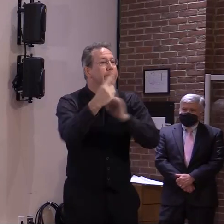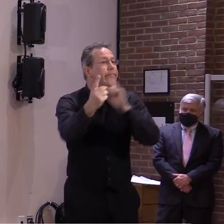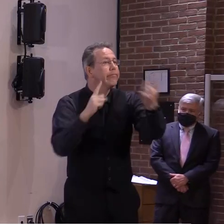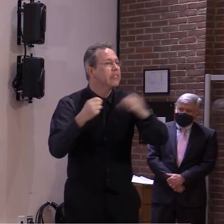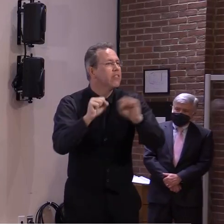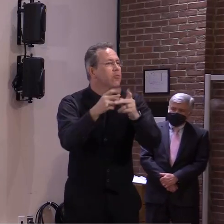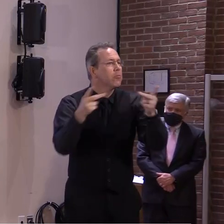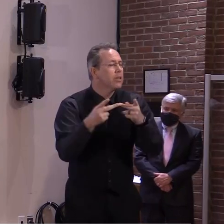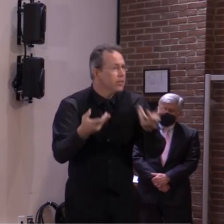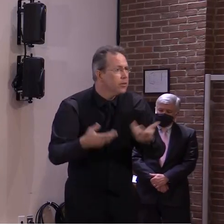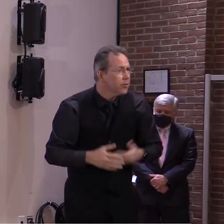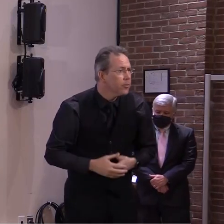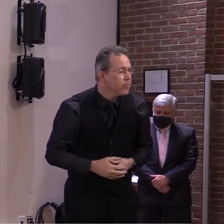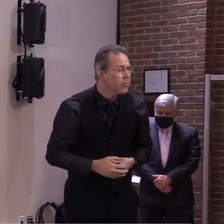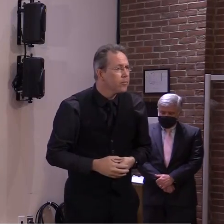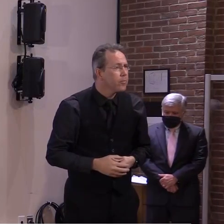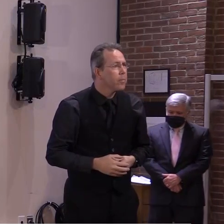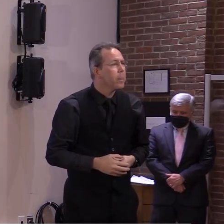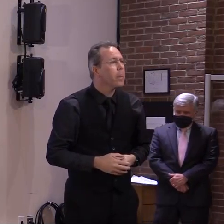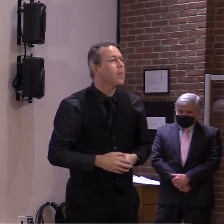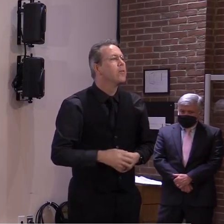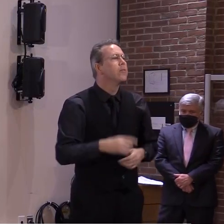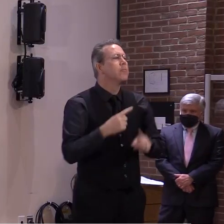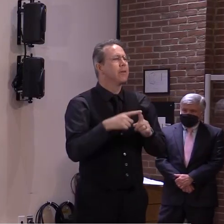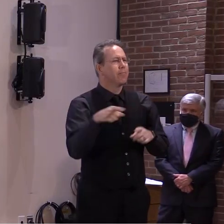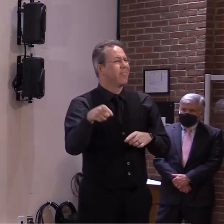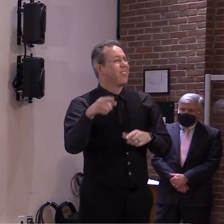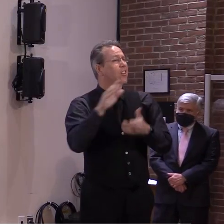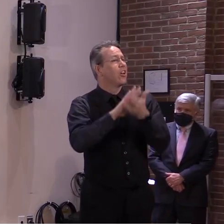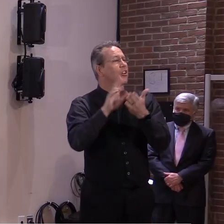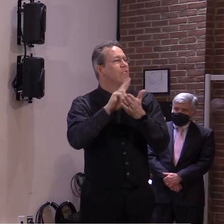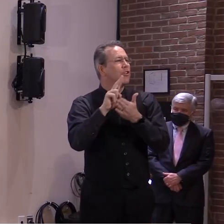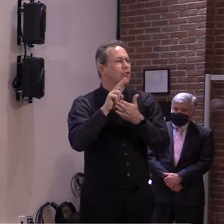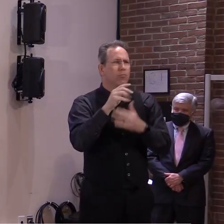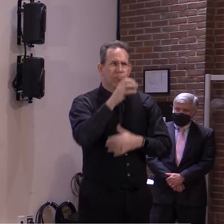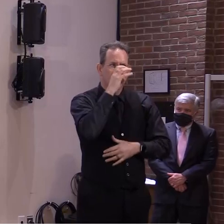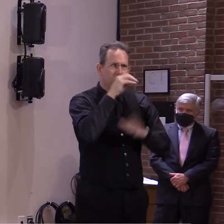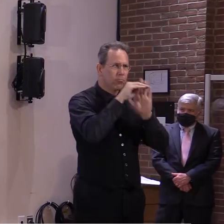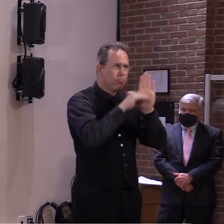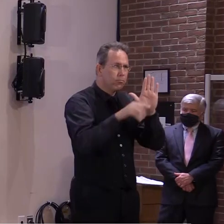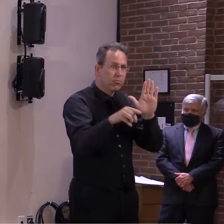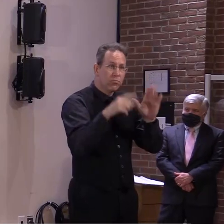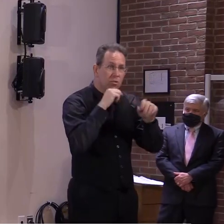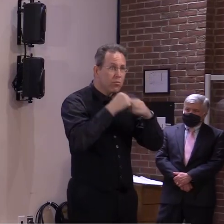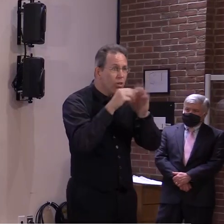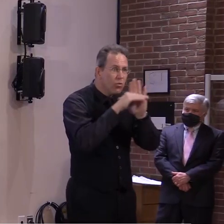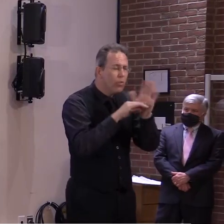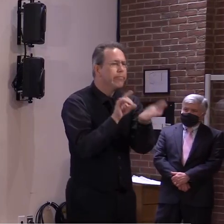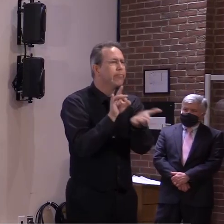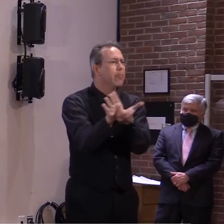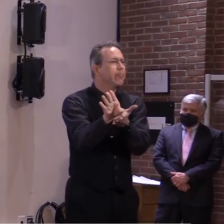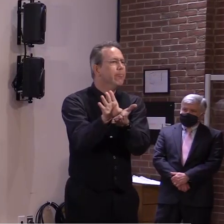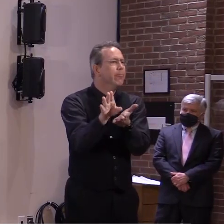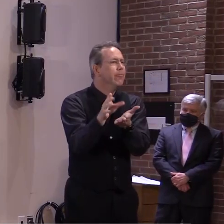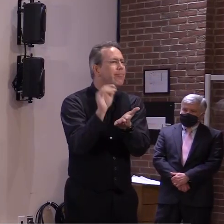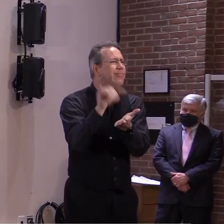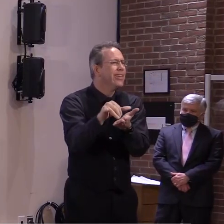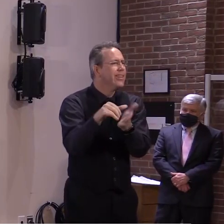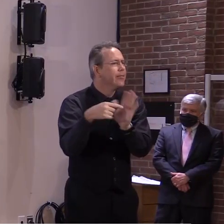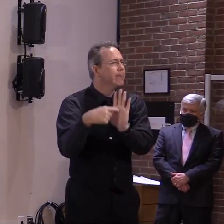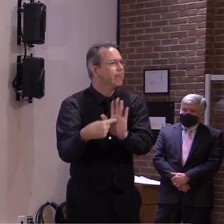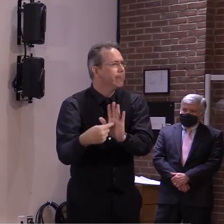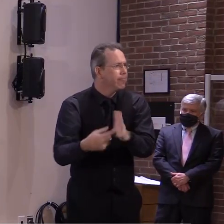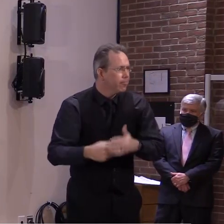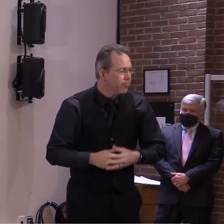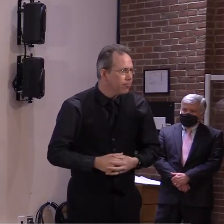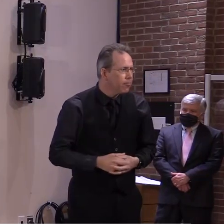and they've been very strict with the sanctions processes. Most of us don't live on a college campus,